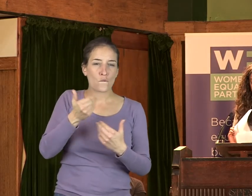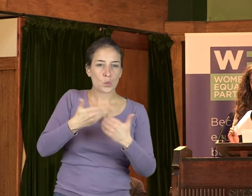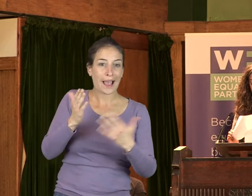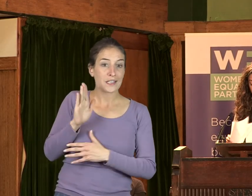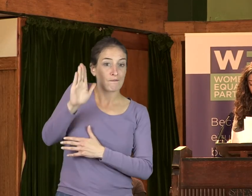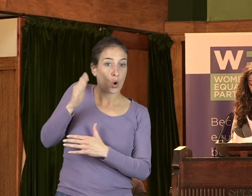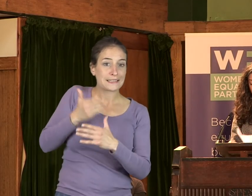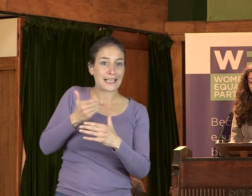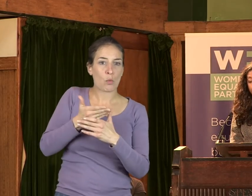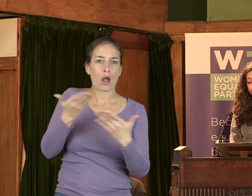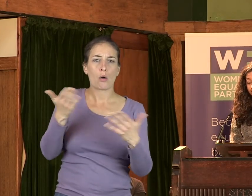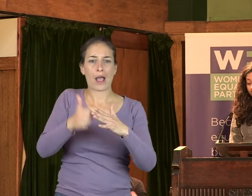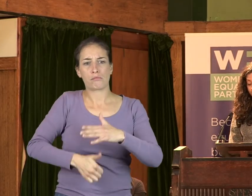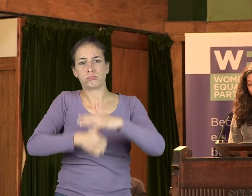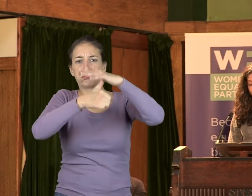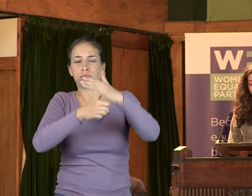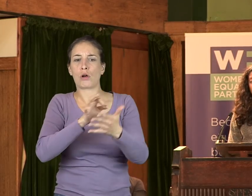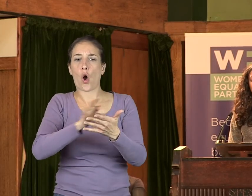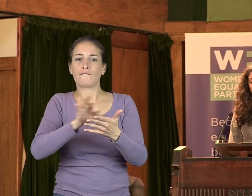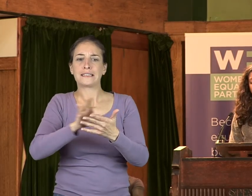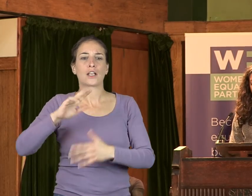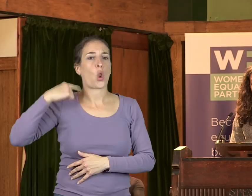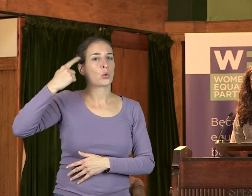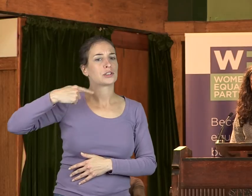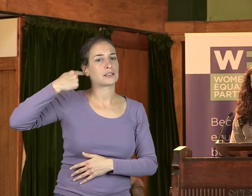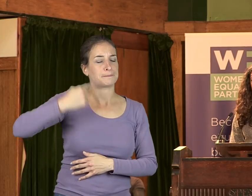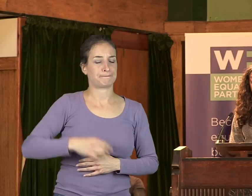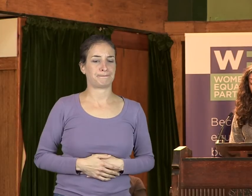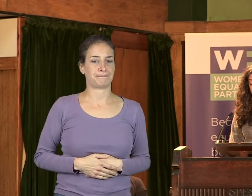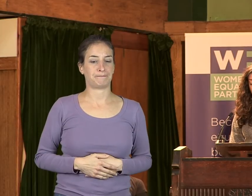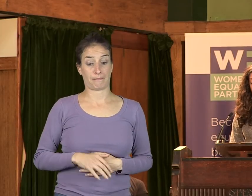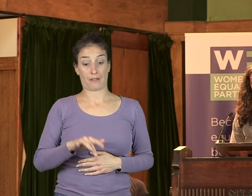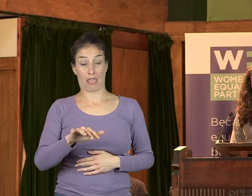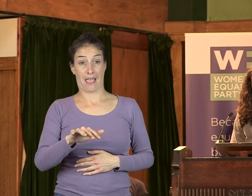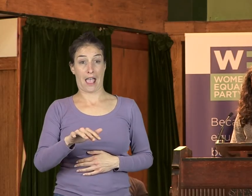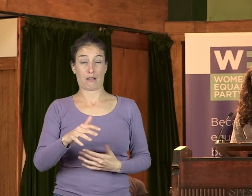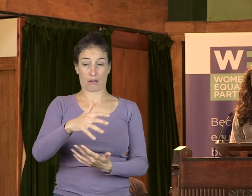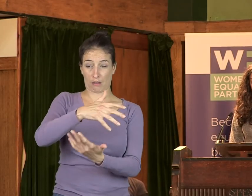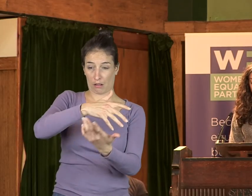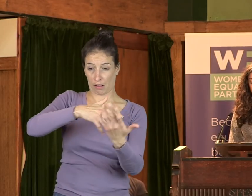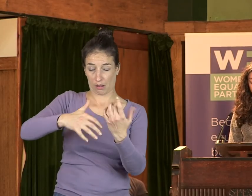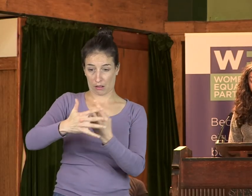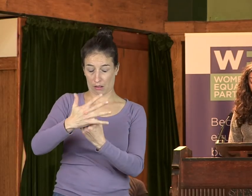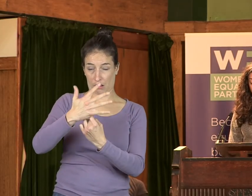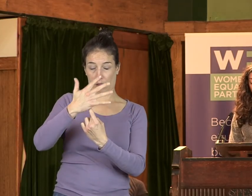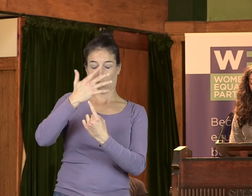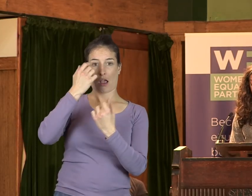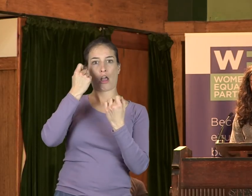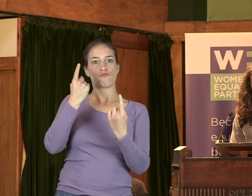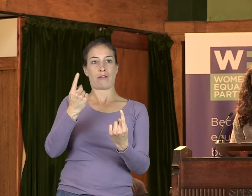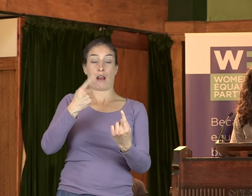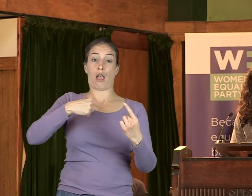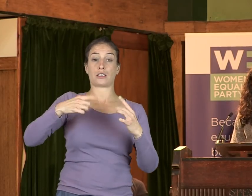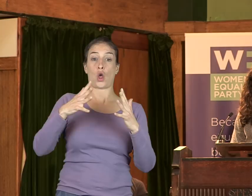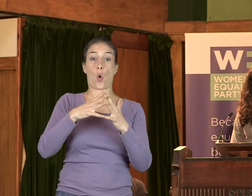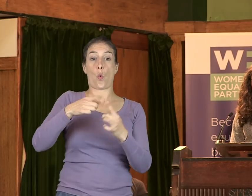headquarters. During this time, it became clear to me that first and foremost, we aim to remove the